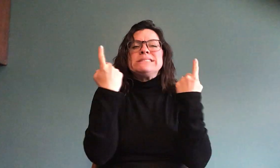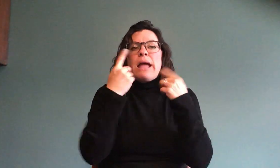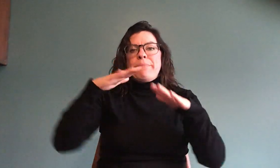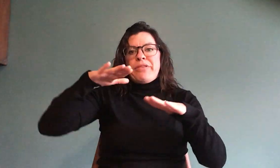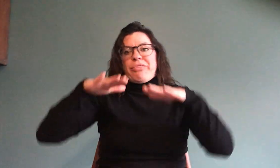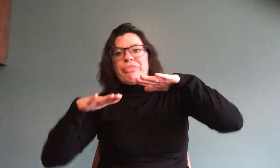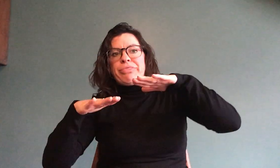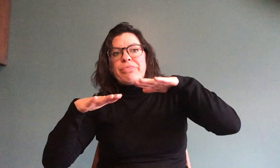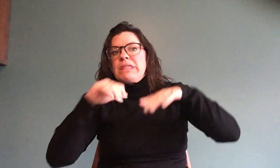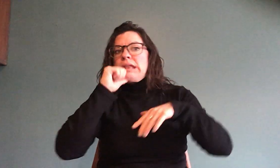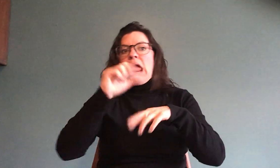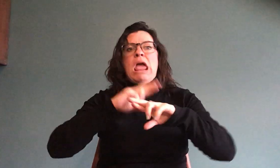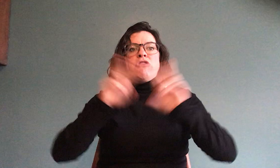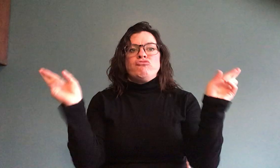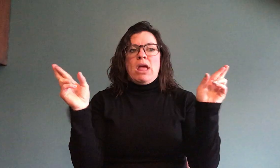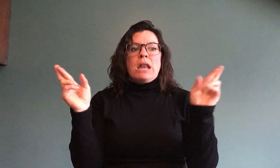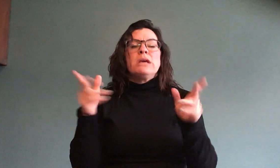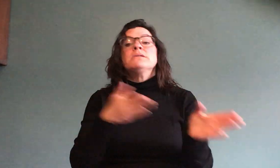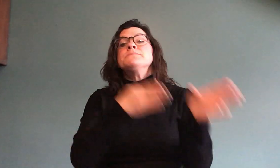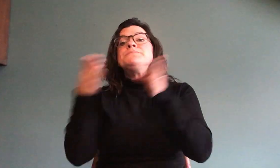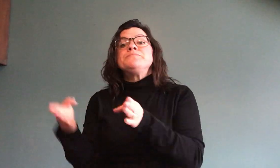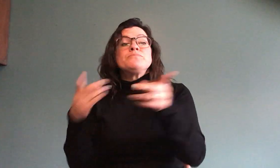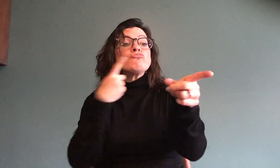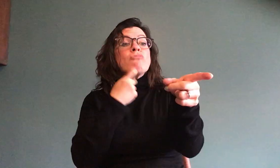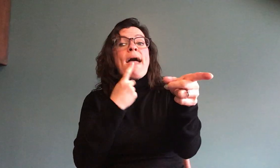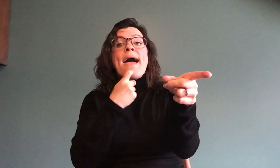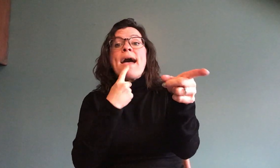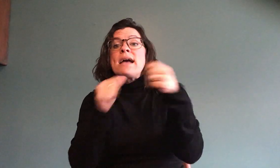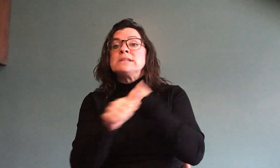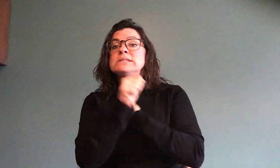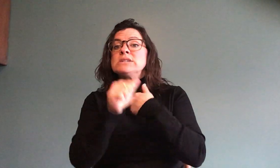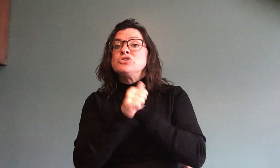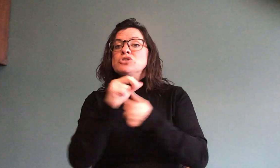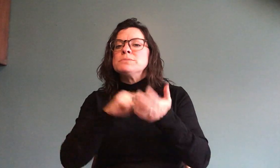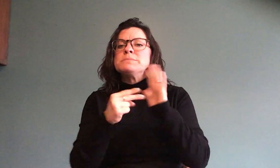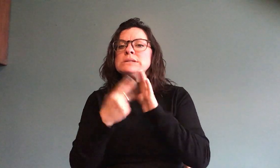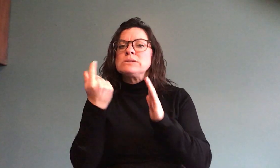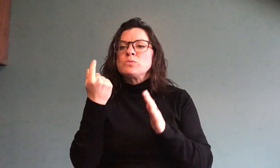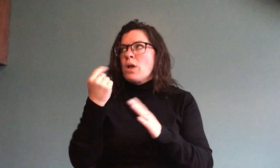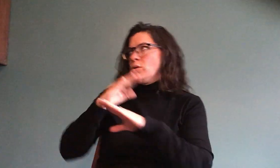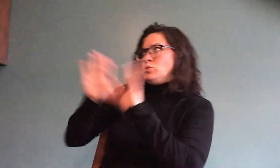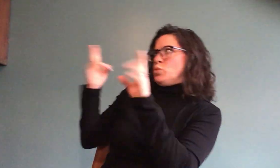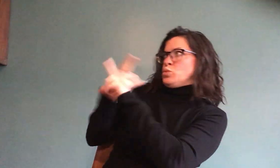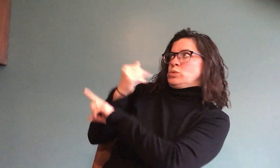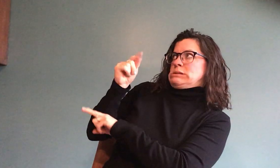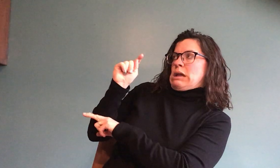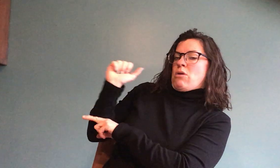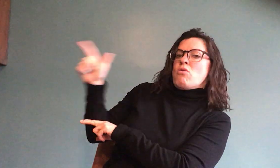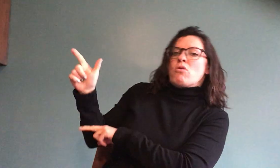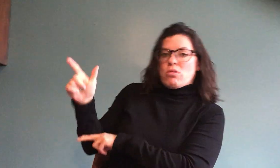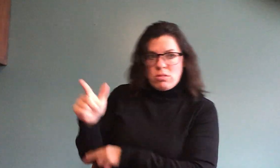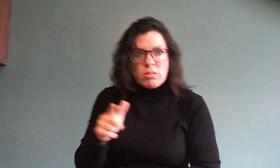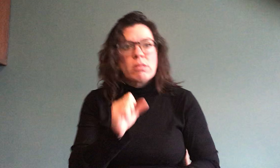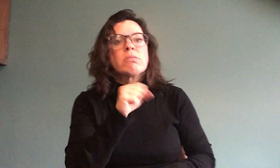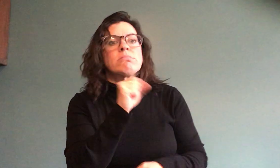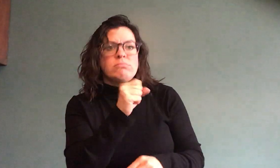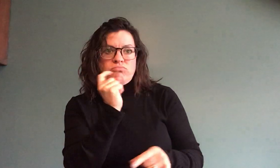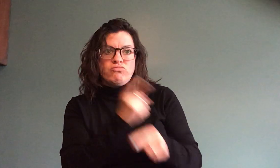Yeah. Okay, so who in most cases would put this up? These two actually